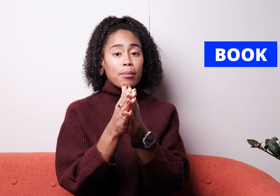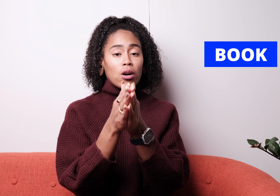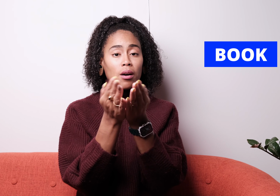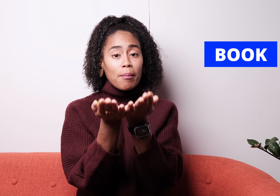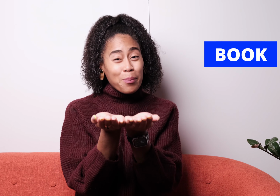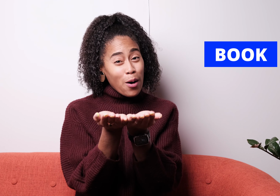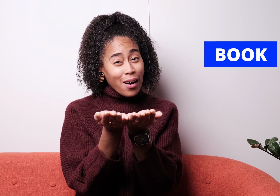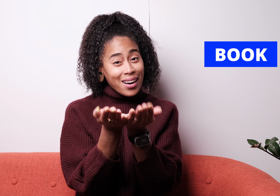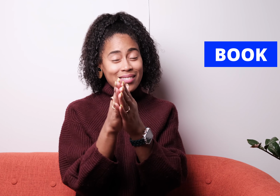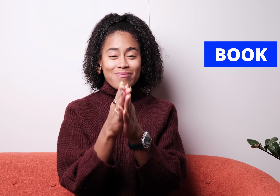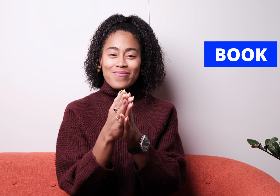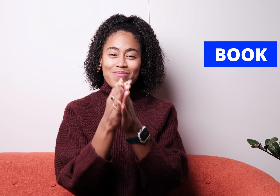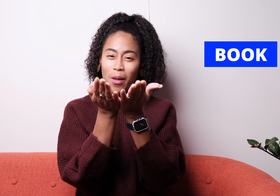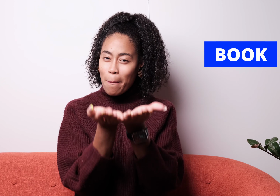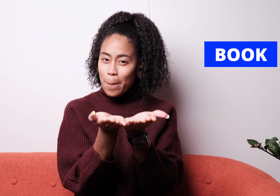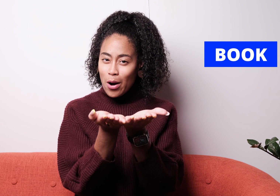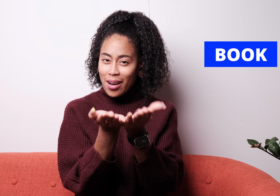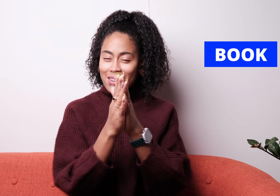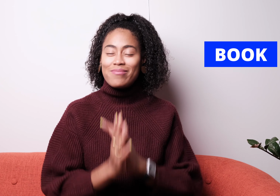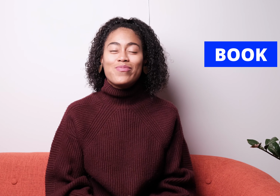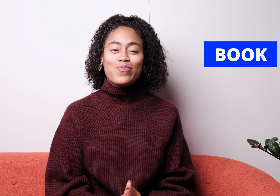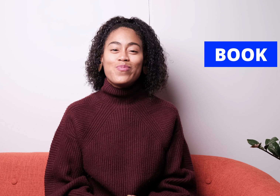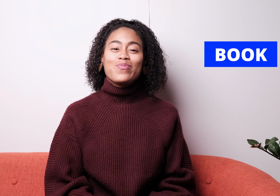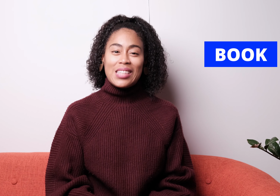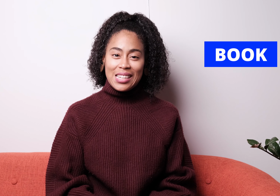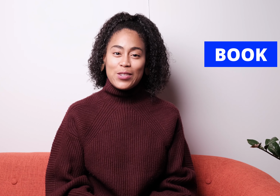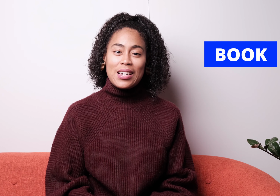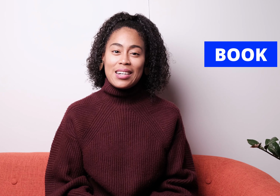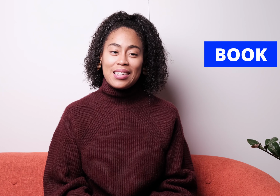book. Book. Book. Good job.